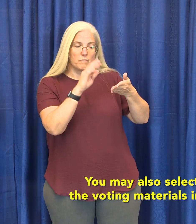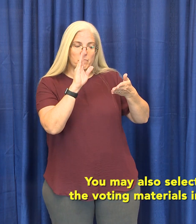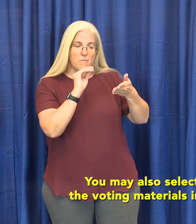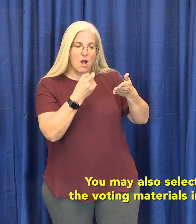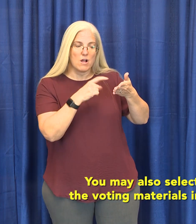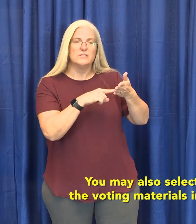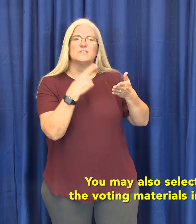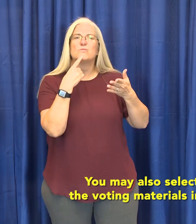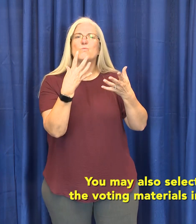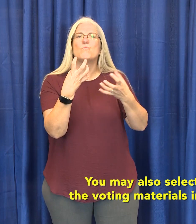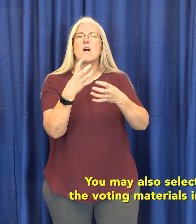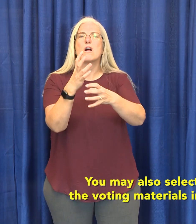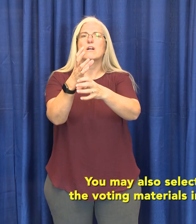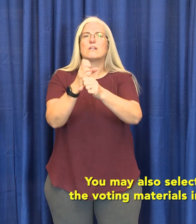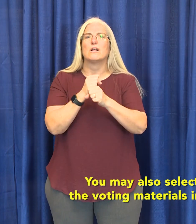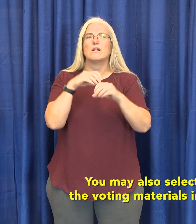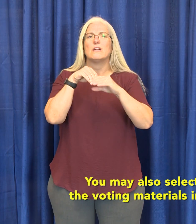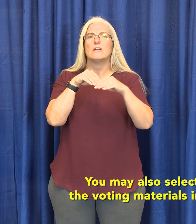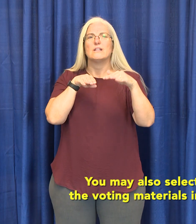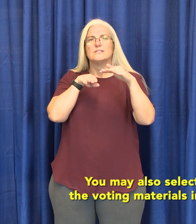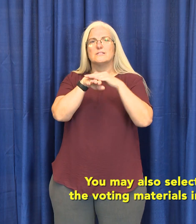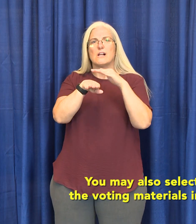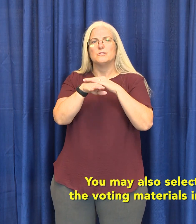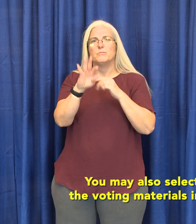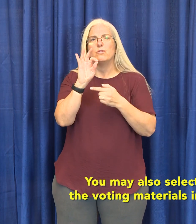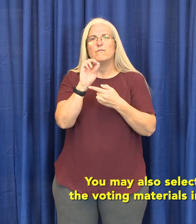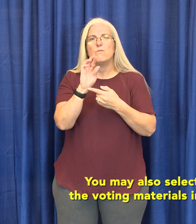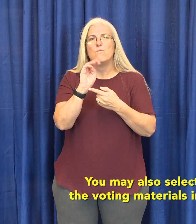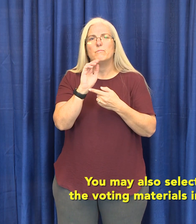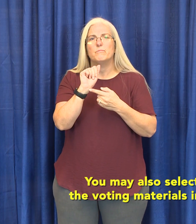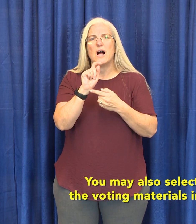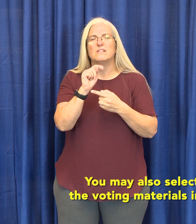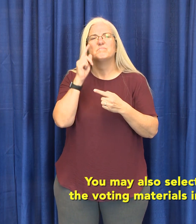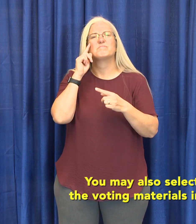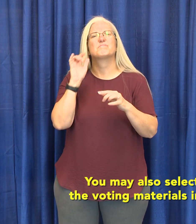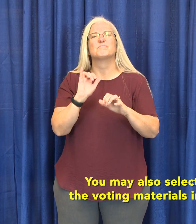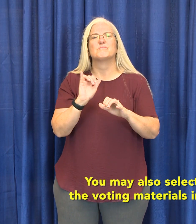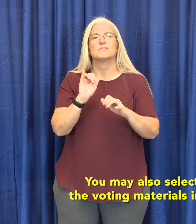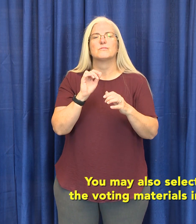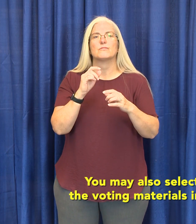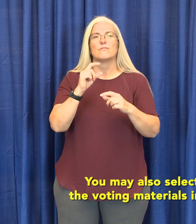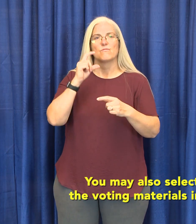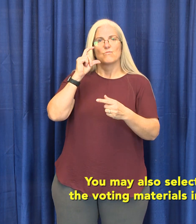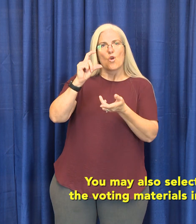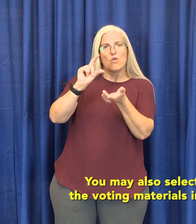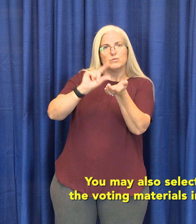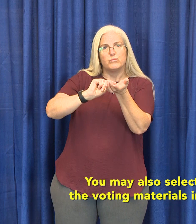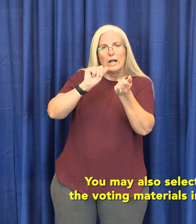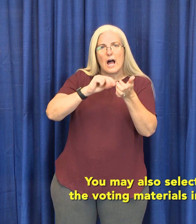You may also select the box to request the voting materials in an accessible format.